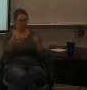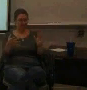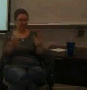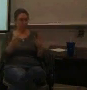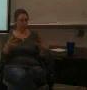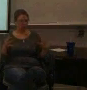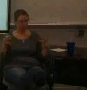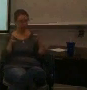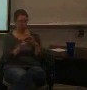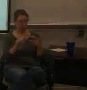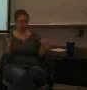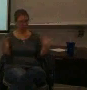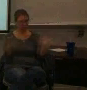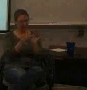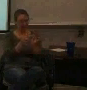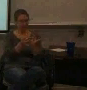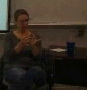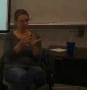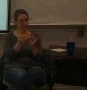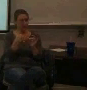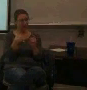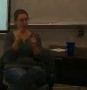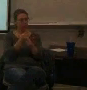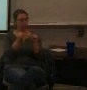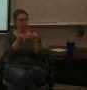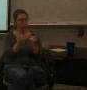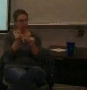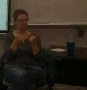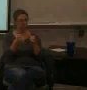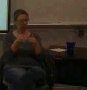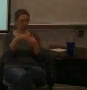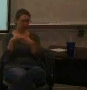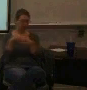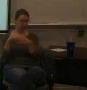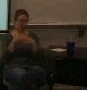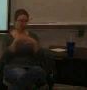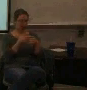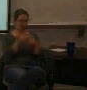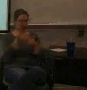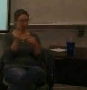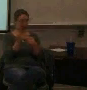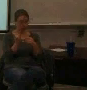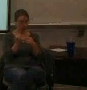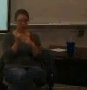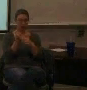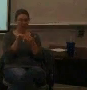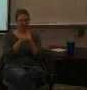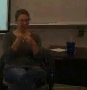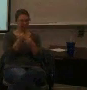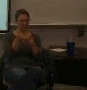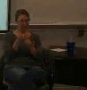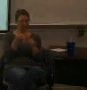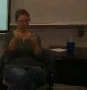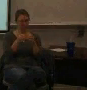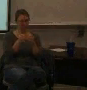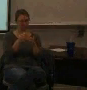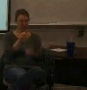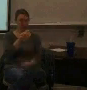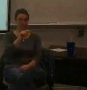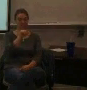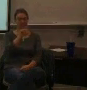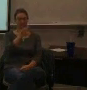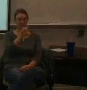stick them back together. So they need to have the right shape, but they need to be able to wiggle around a little bit too. How do they make themselves more